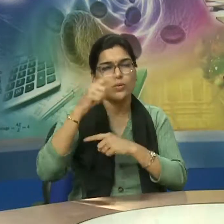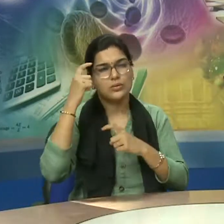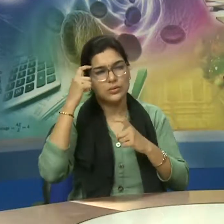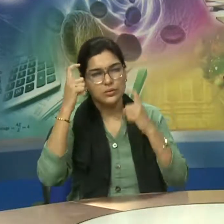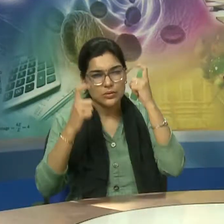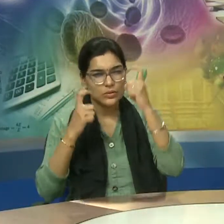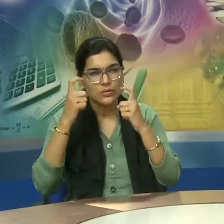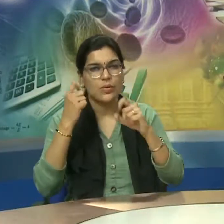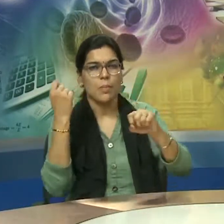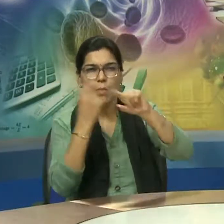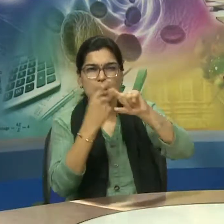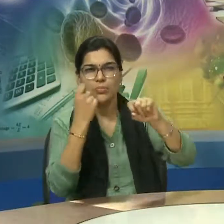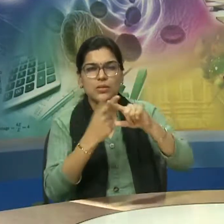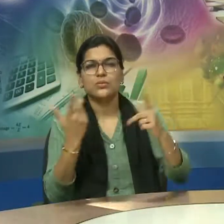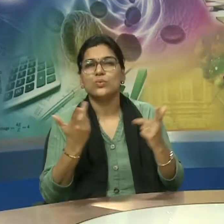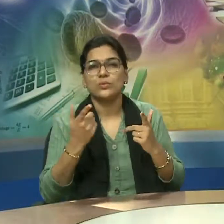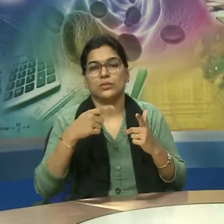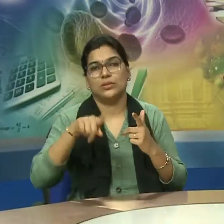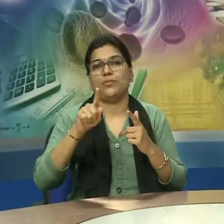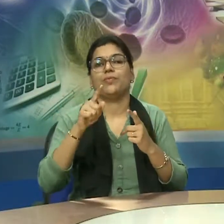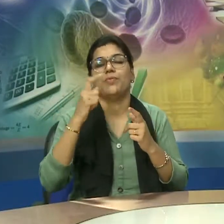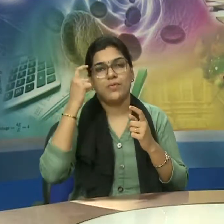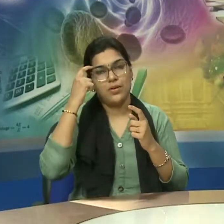So far, chapter's exercise in grammatical part of the